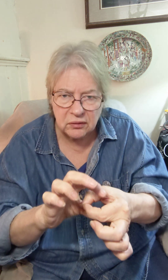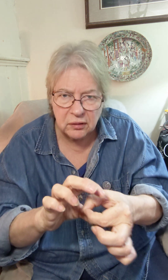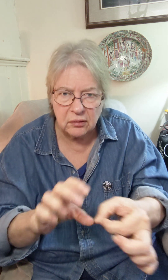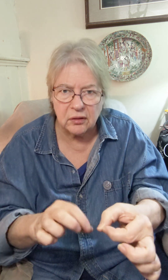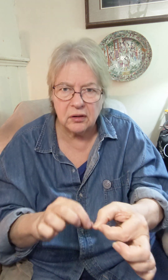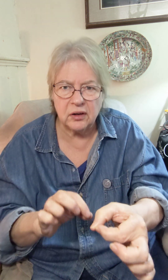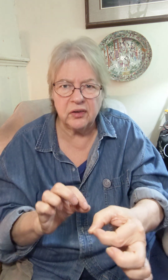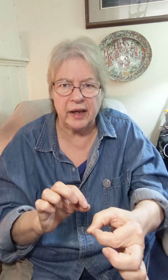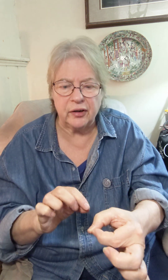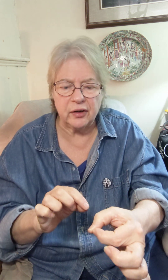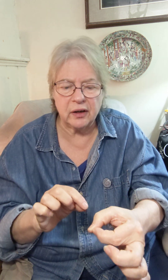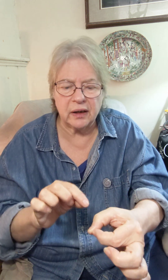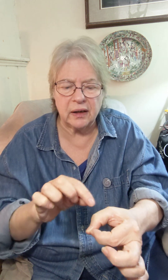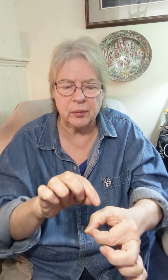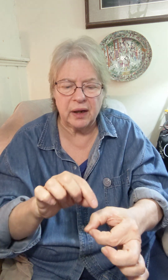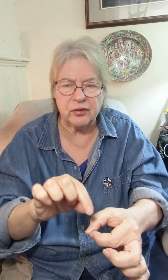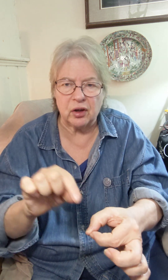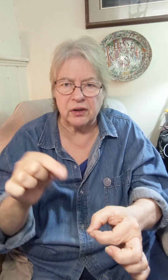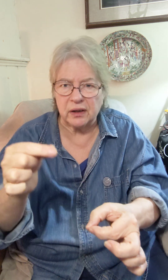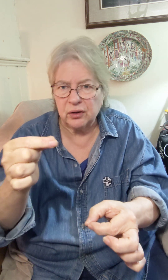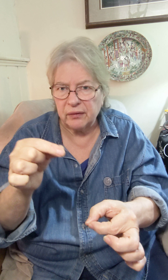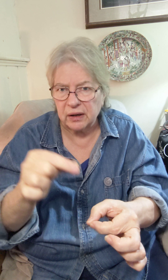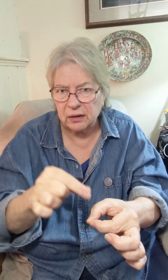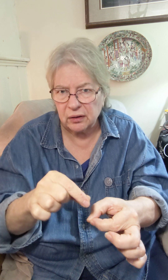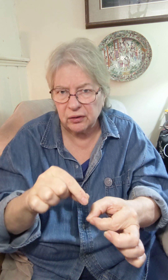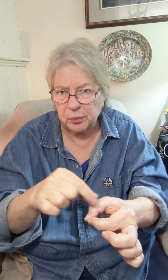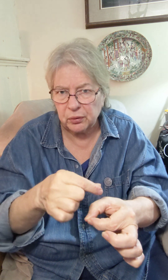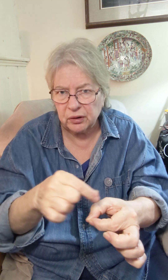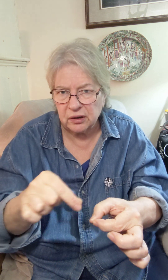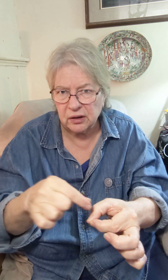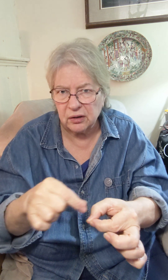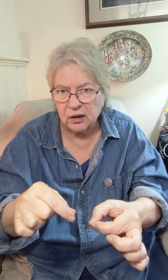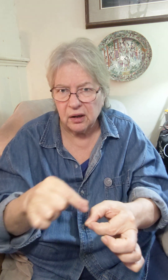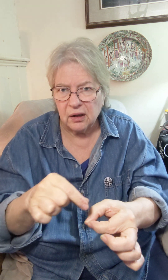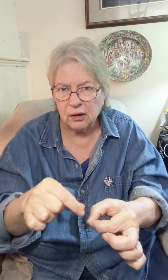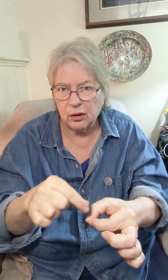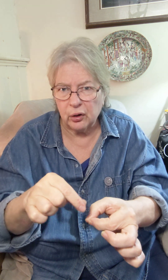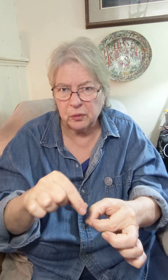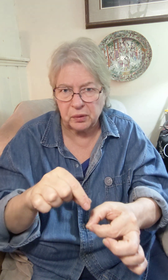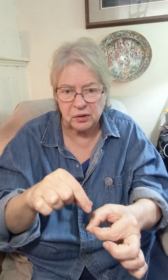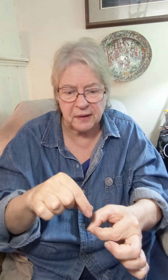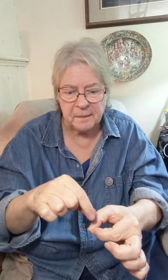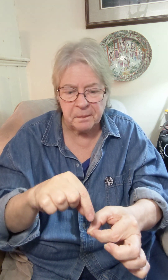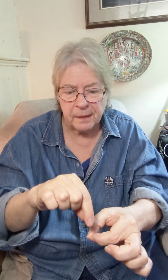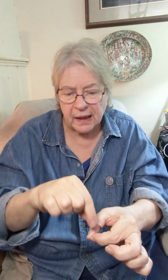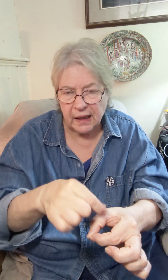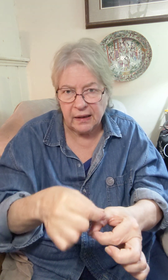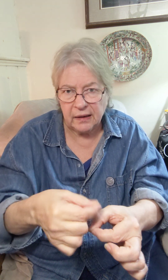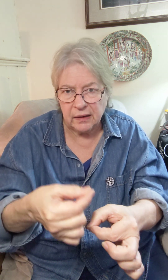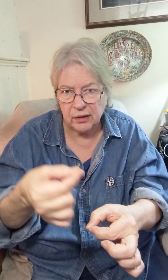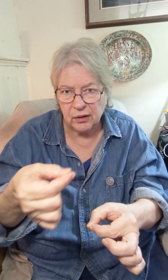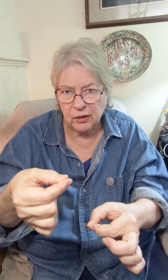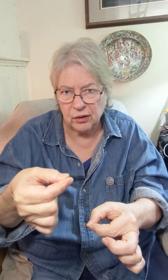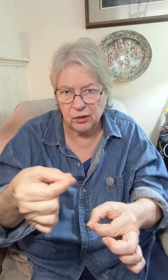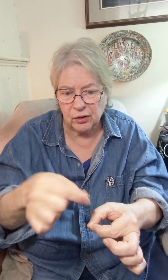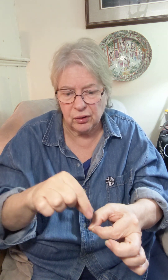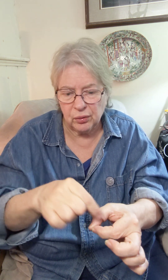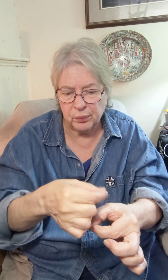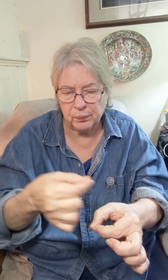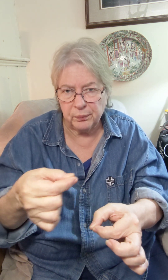little container, and it would have salt in it, and you'd have like a little spoon, a little Coke spoon, and you'd